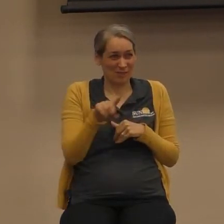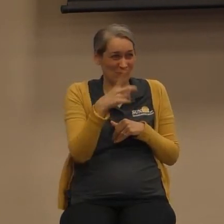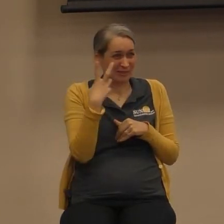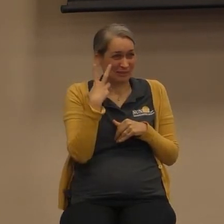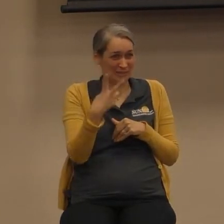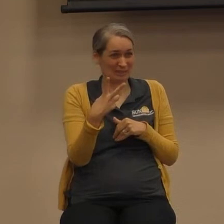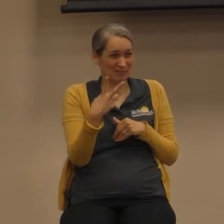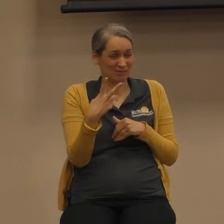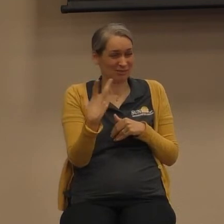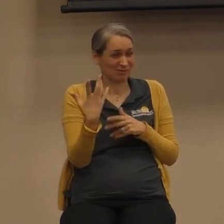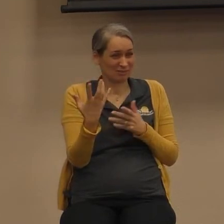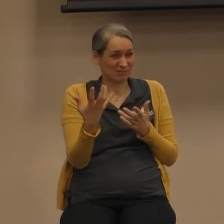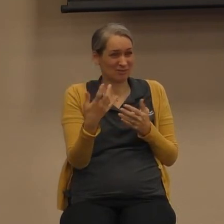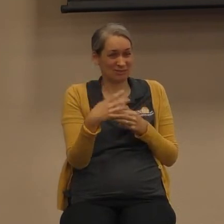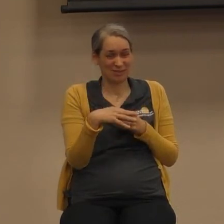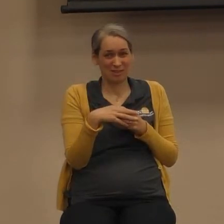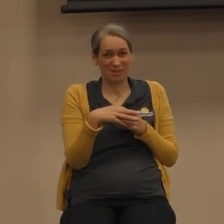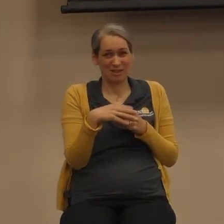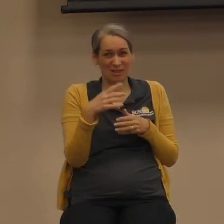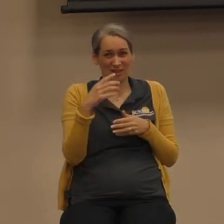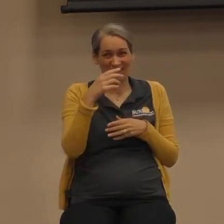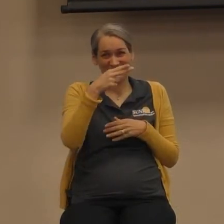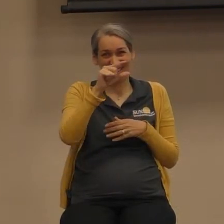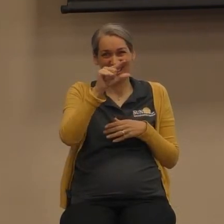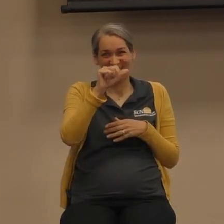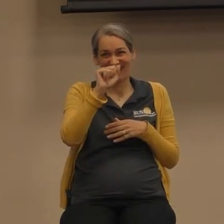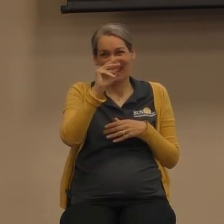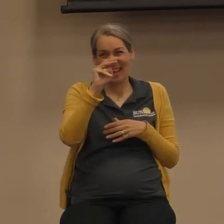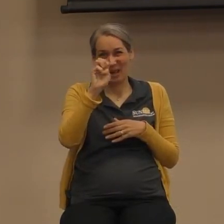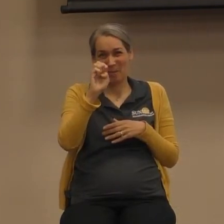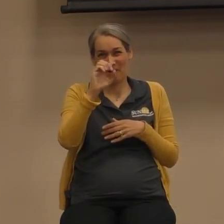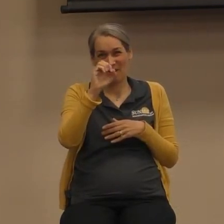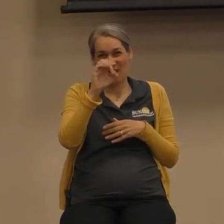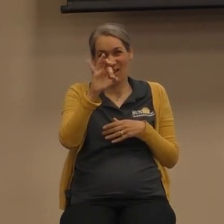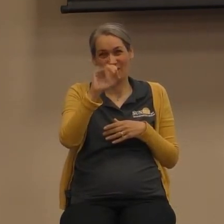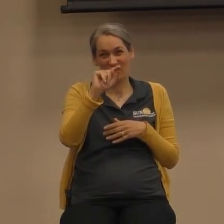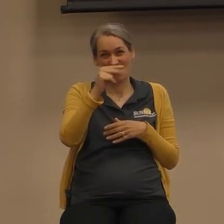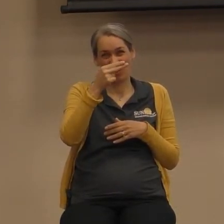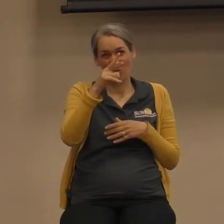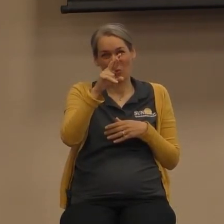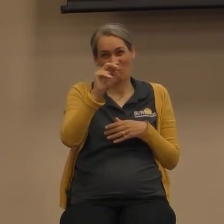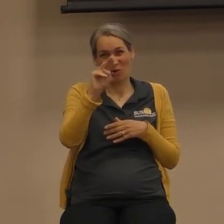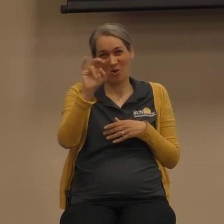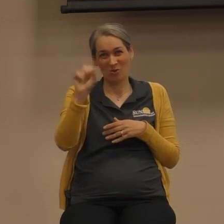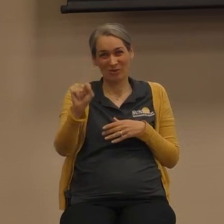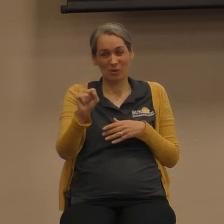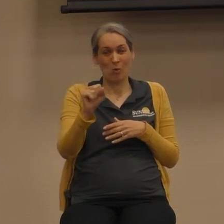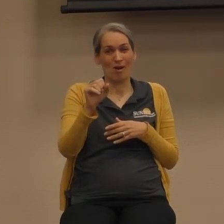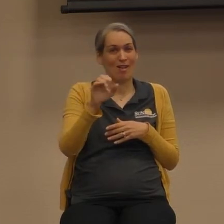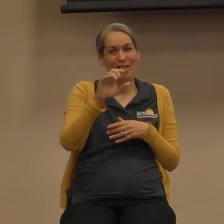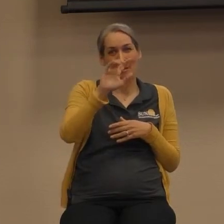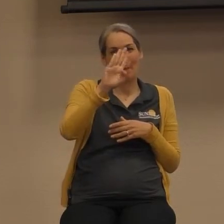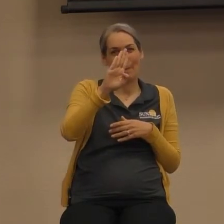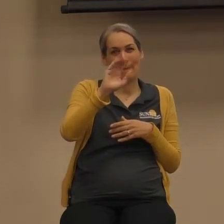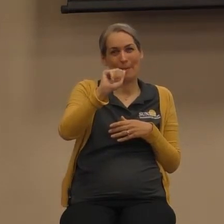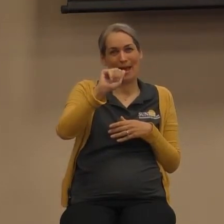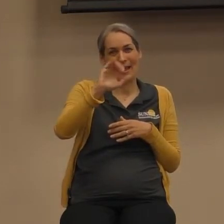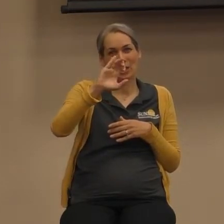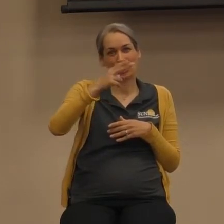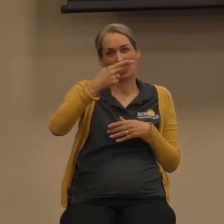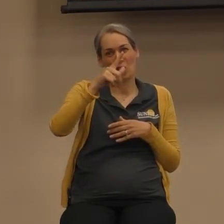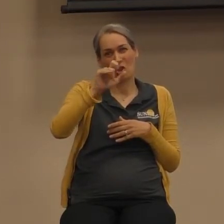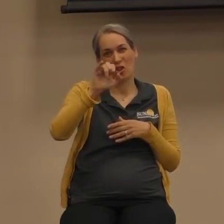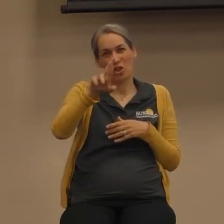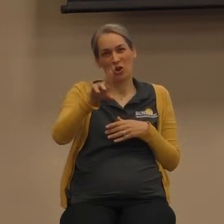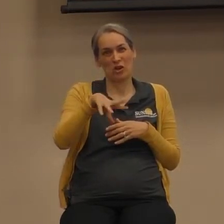trailers? Okay, what about Game of Thrones? So, well, we don't watch Game of Thrones. Okay, does anybody watch The Bachelor? Does anybody watch